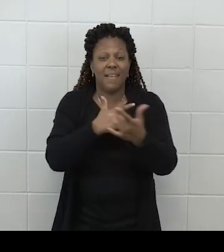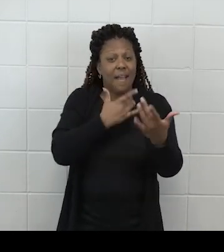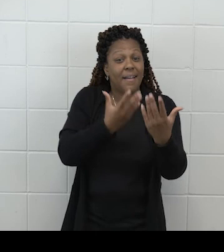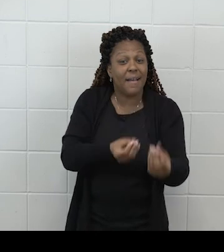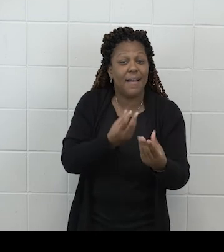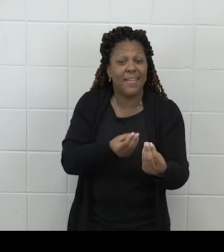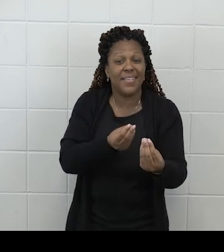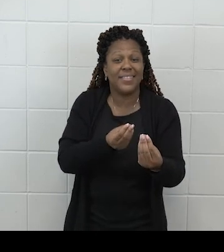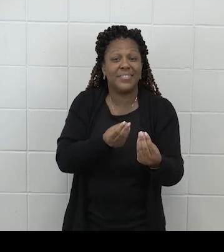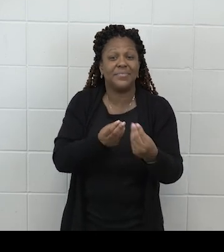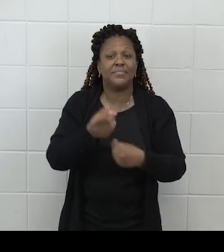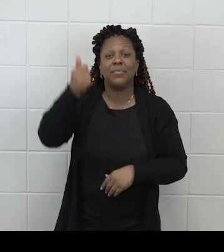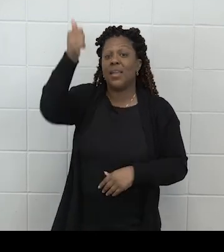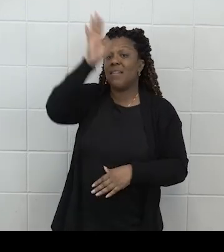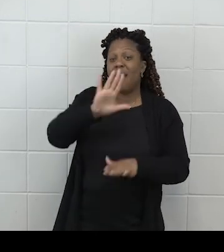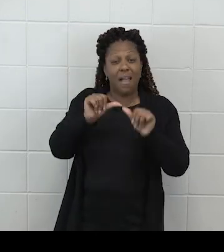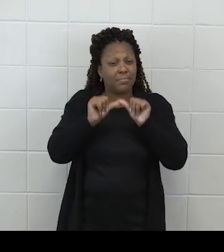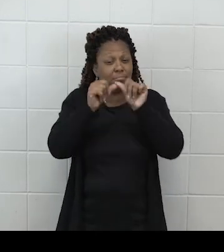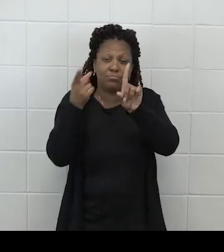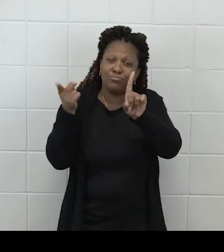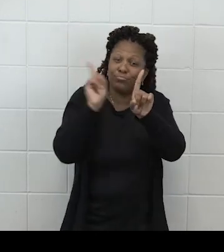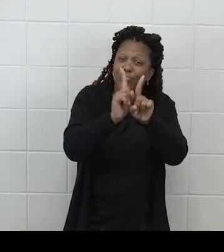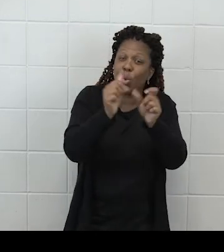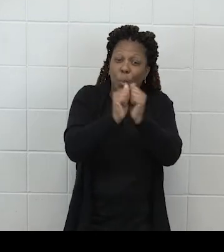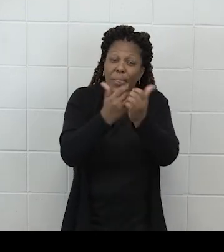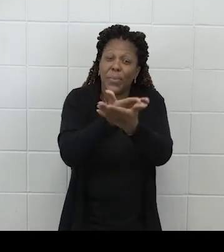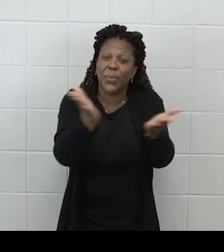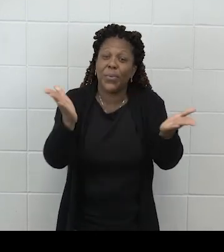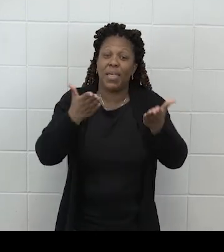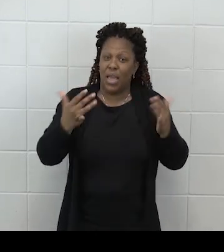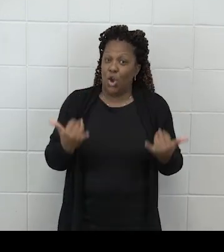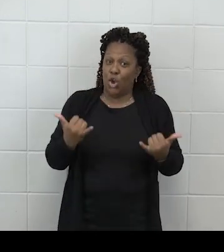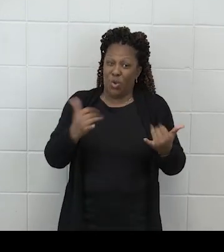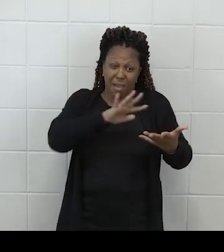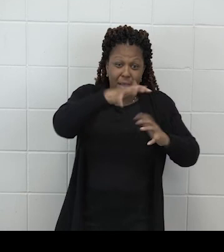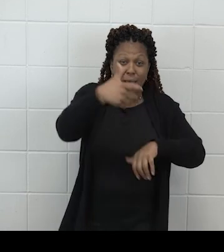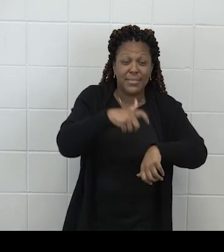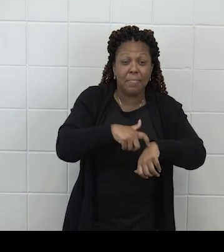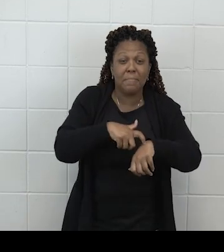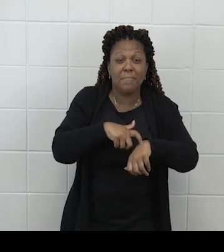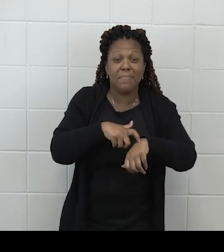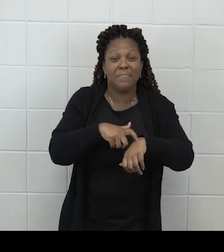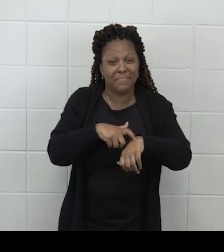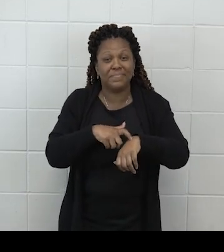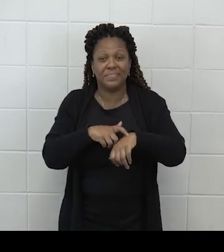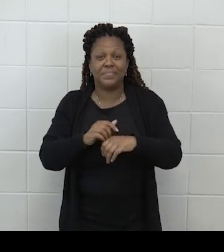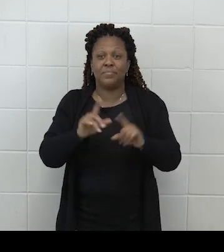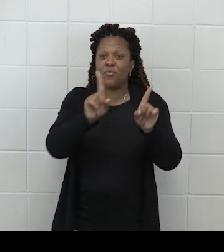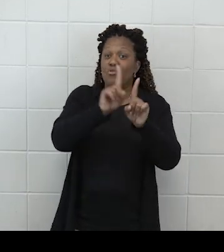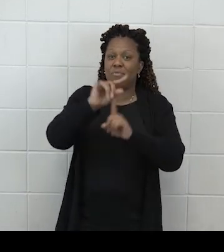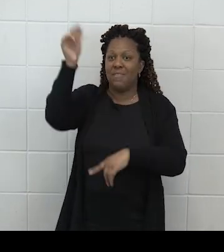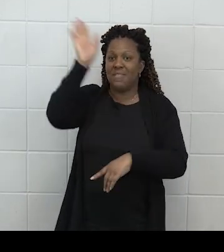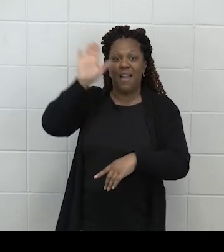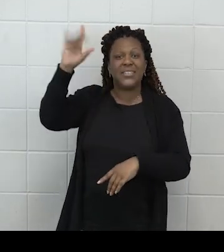kindness and tenderness. May our God continue to be with you during this turbulent, trying time. May God continue to shine God's face upon